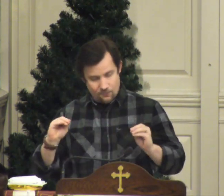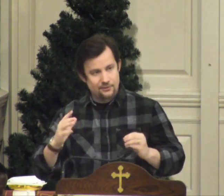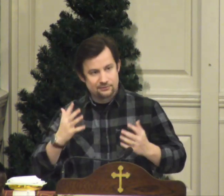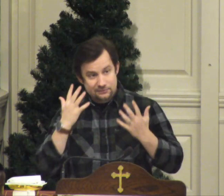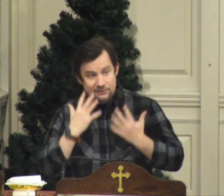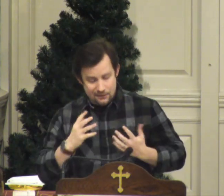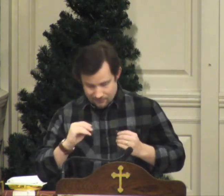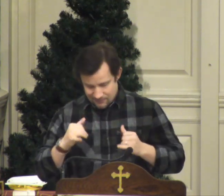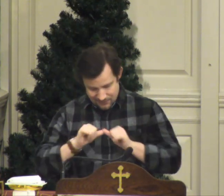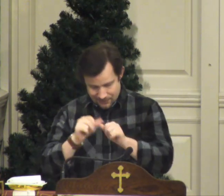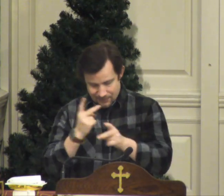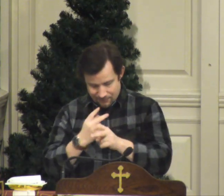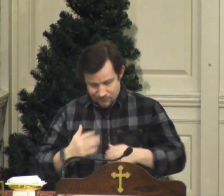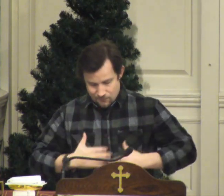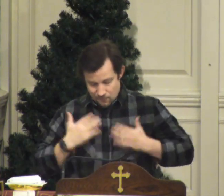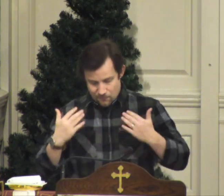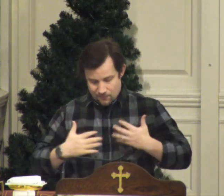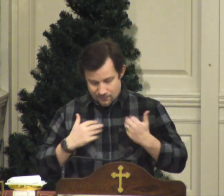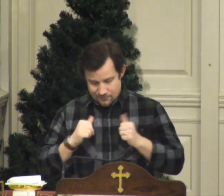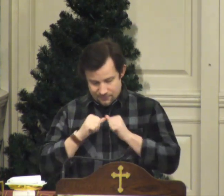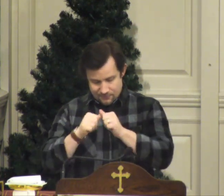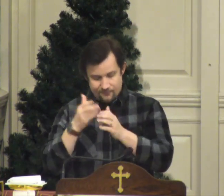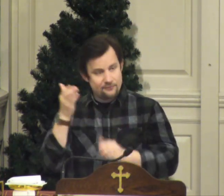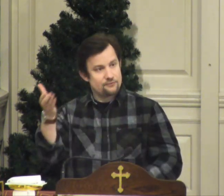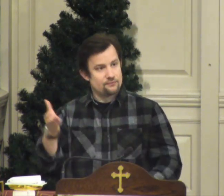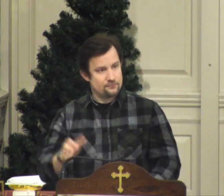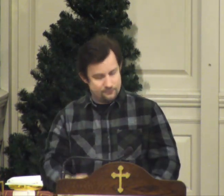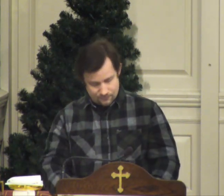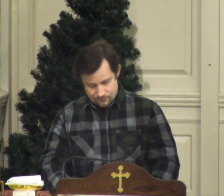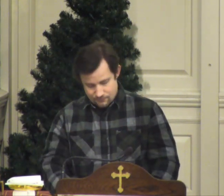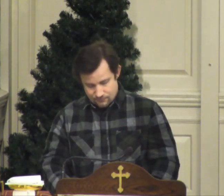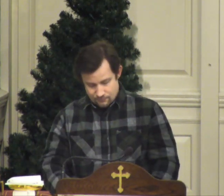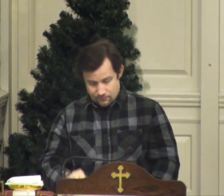Sorrow and mourning will flee.